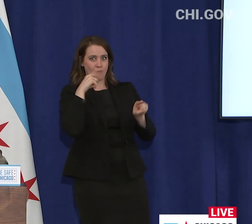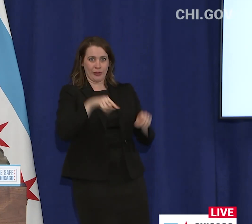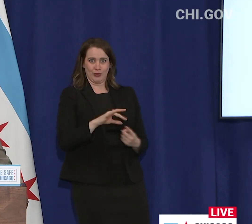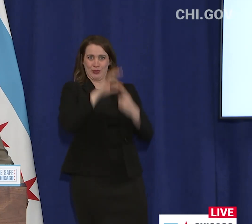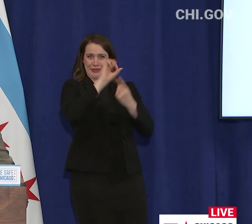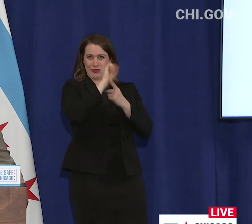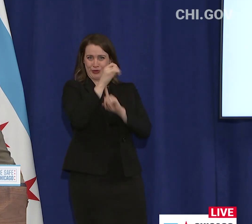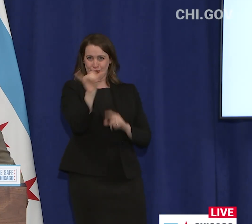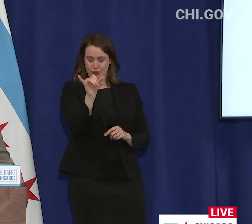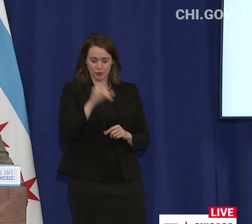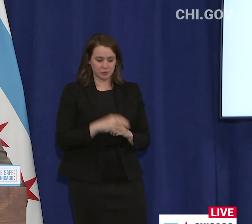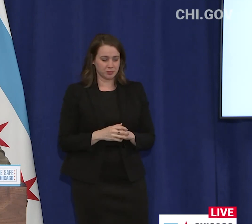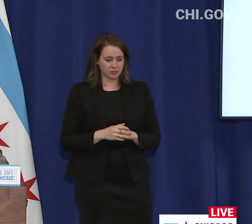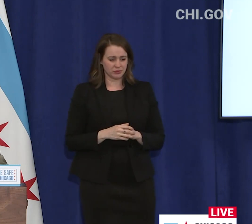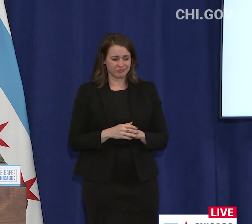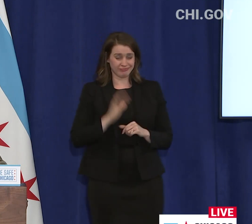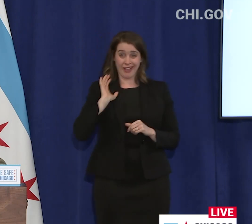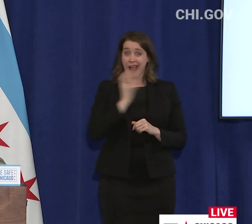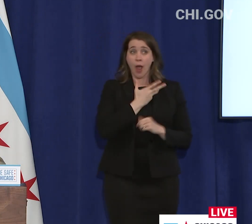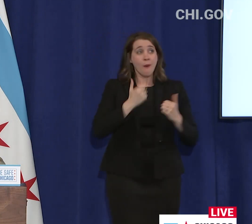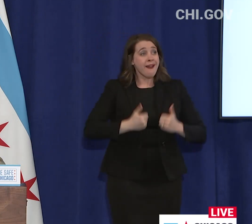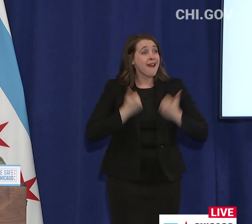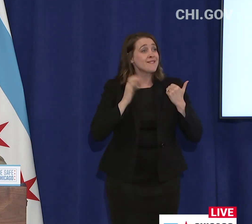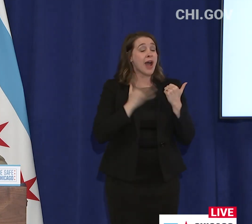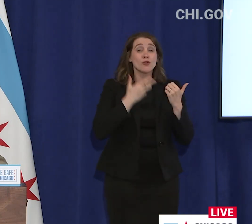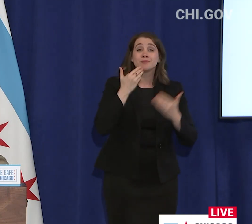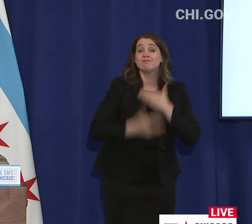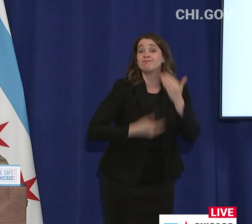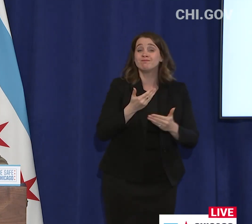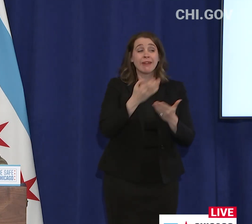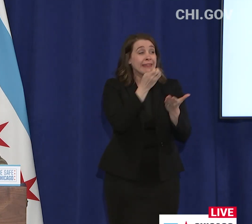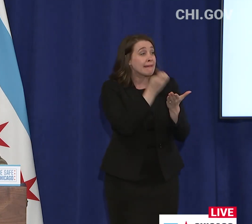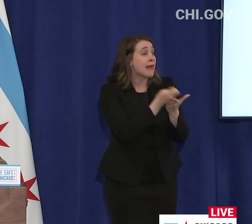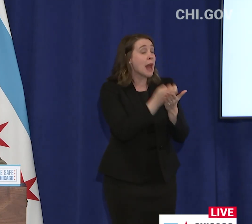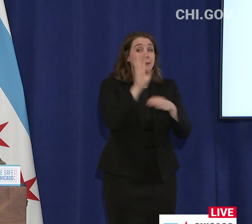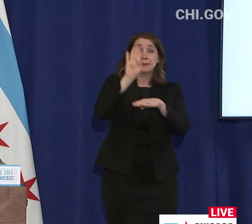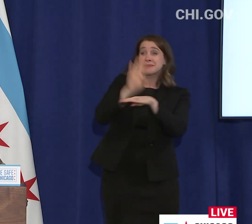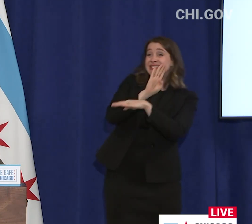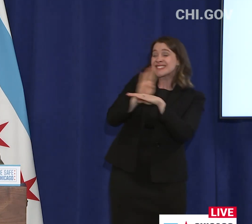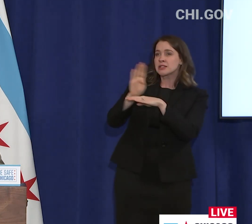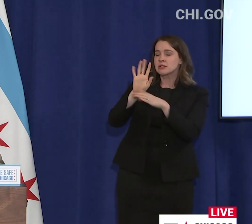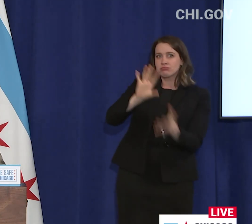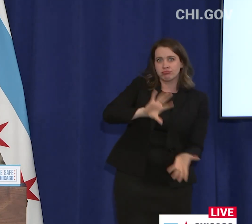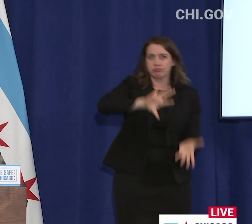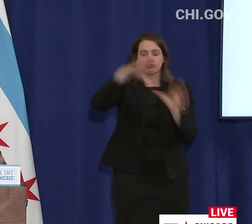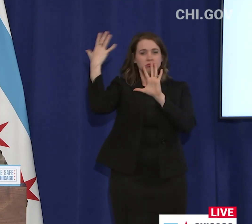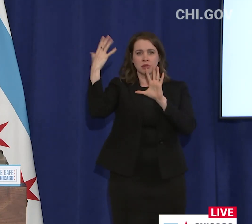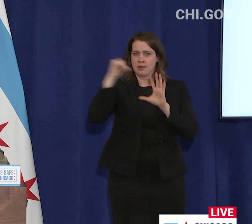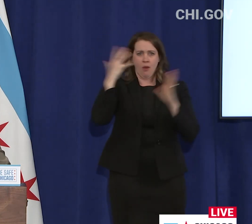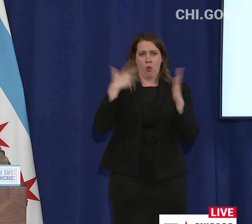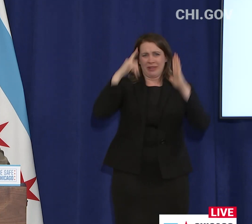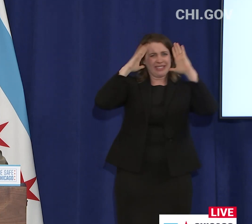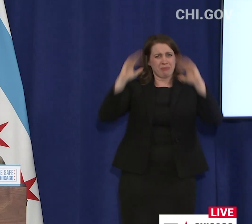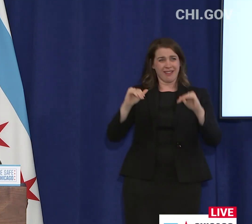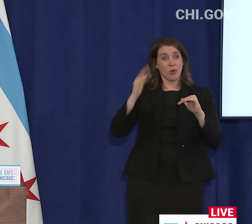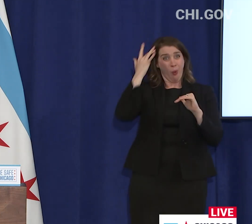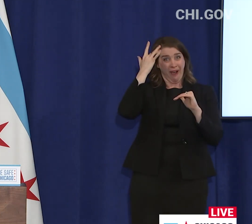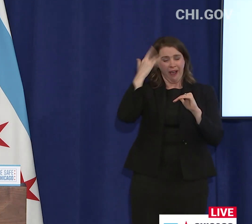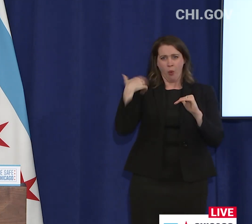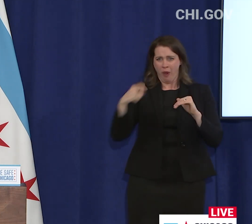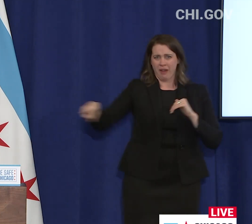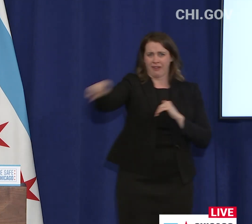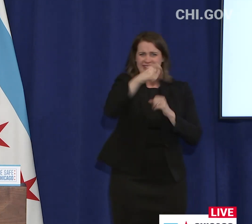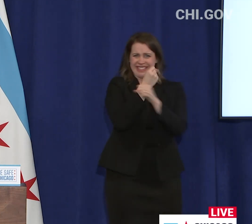our lives and our entire economic life upside down in order to keep our city safe from the COVID-19